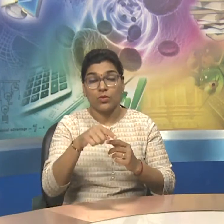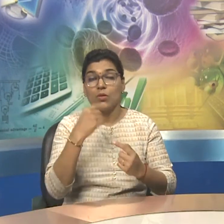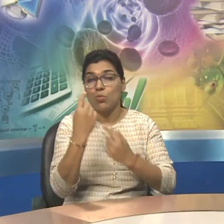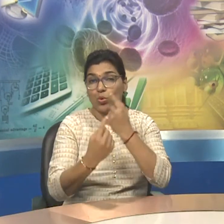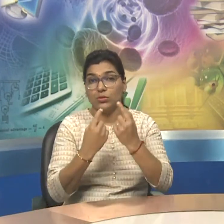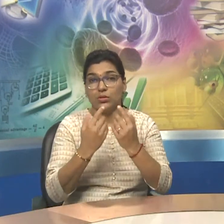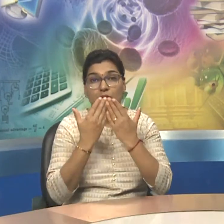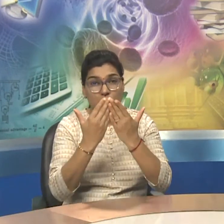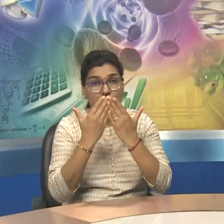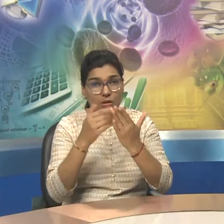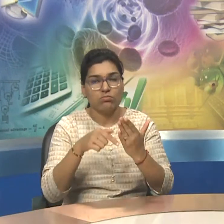meaning of